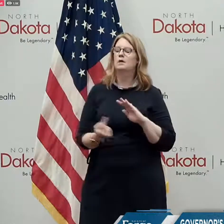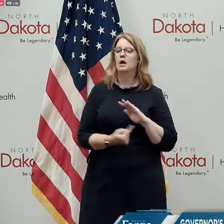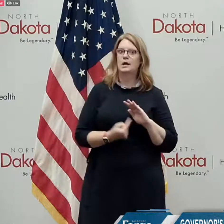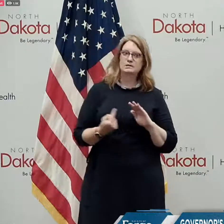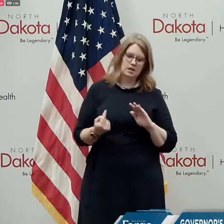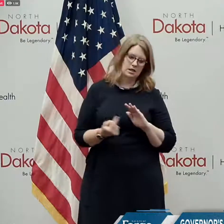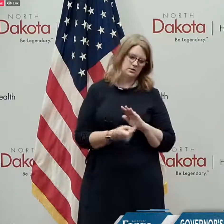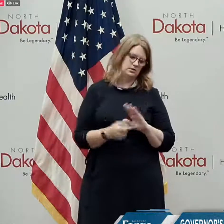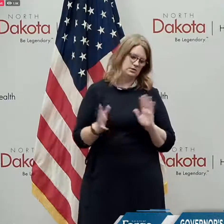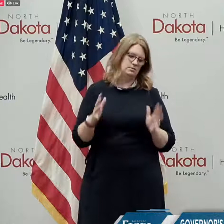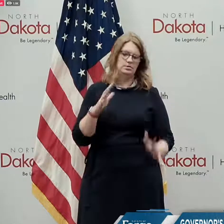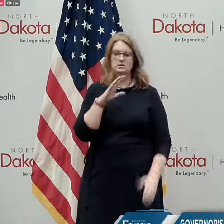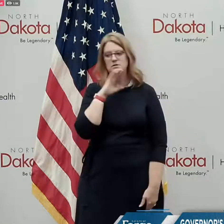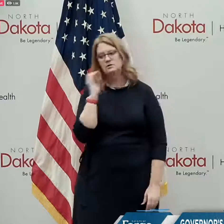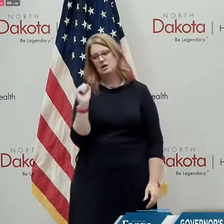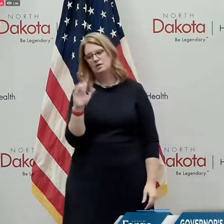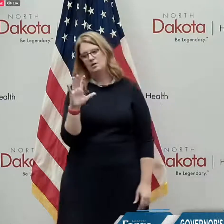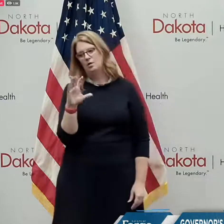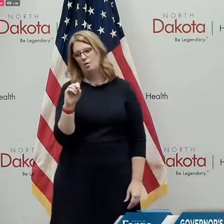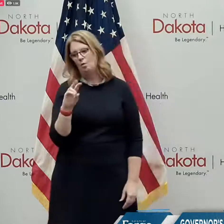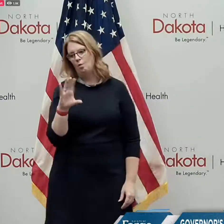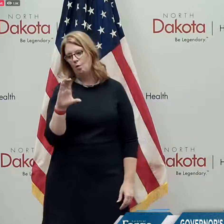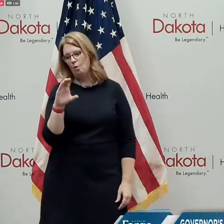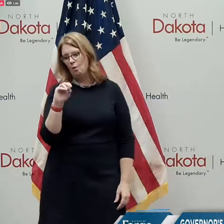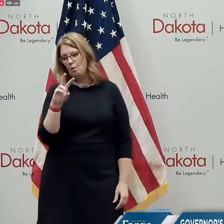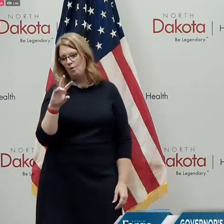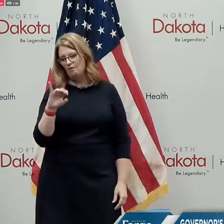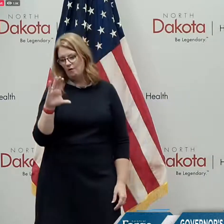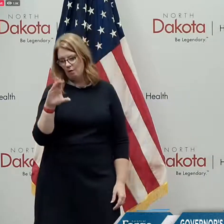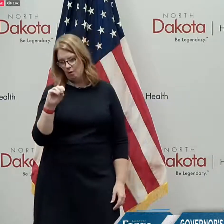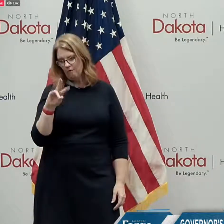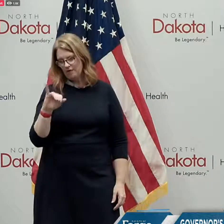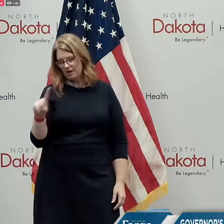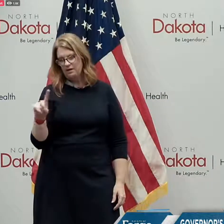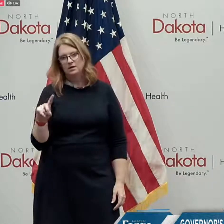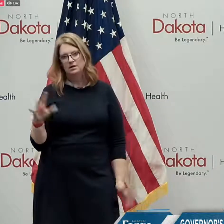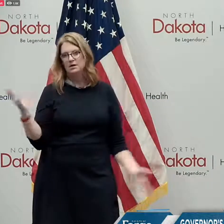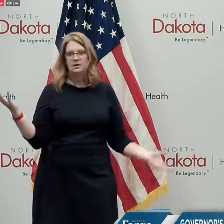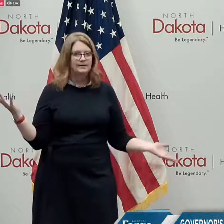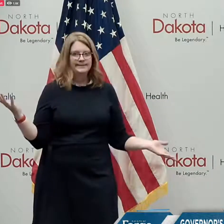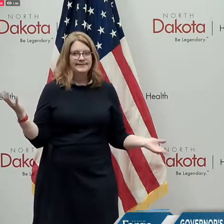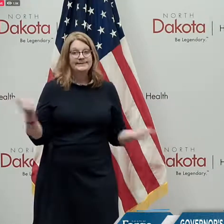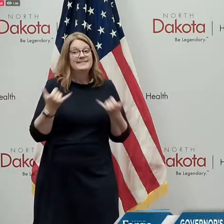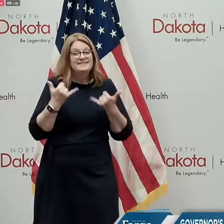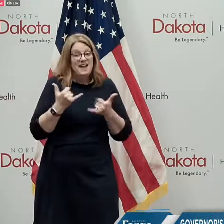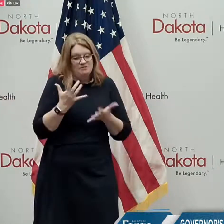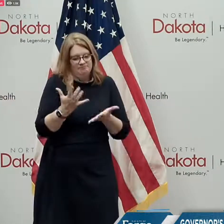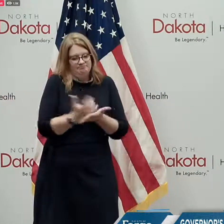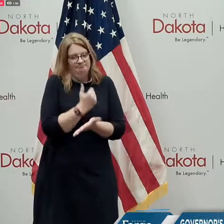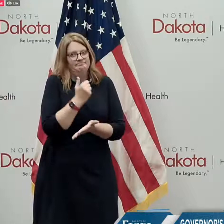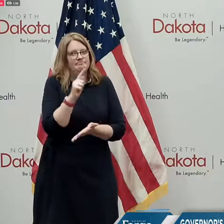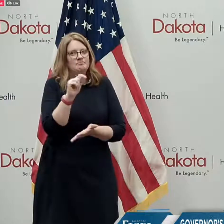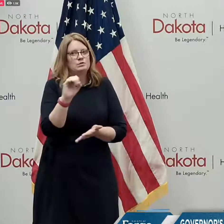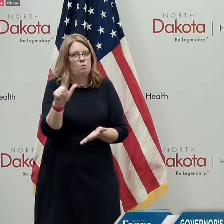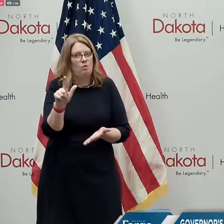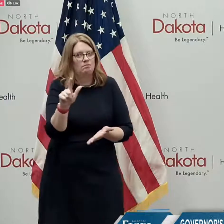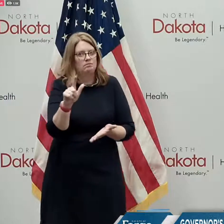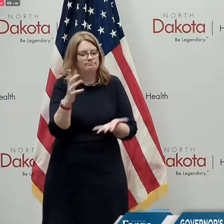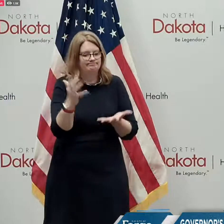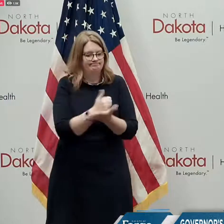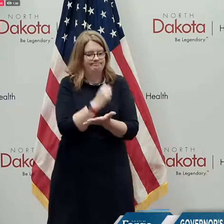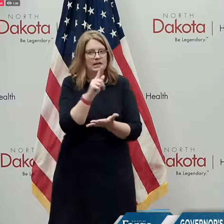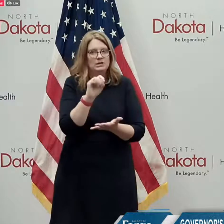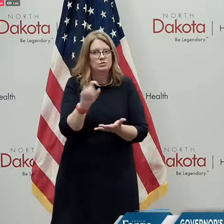of COVID. And this is a tool. We're taking every tool out of our tool bag to throw